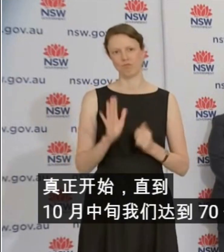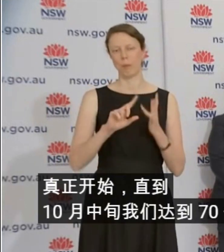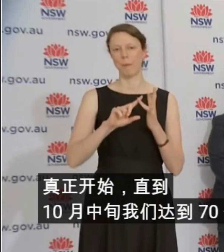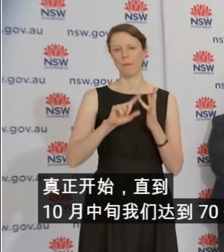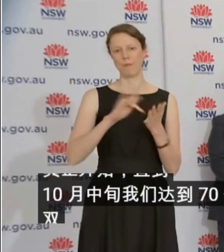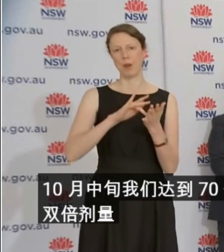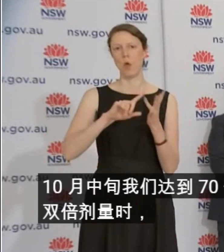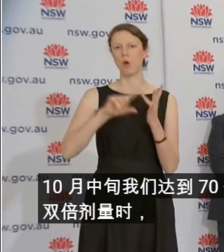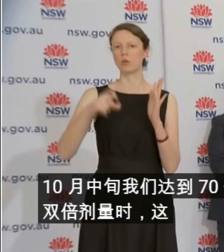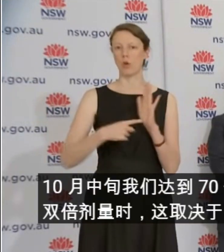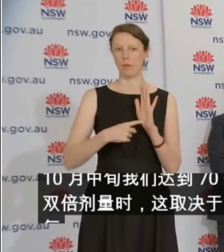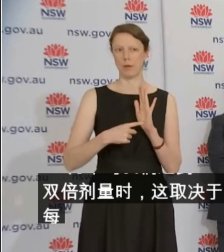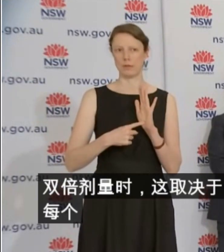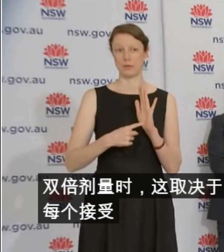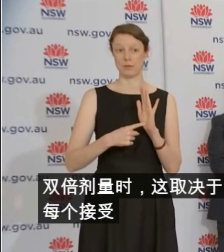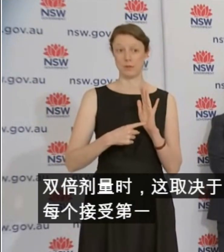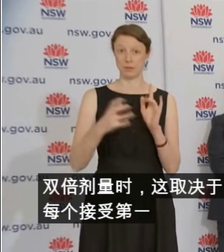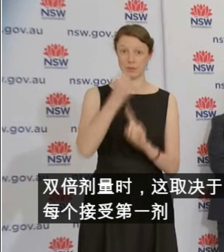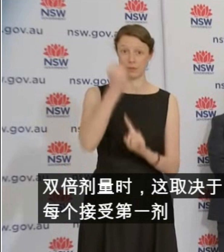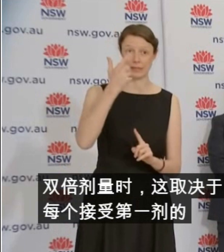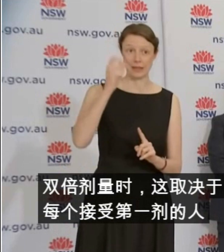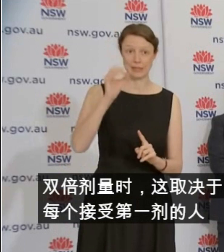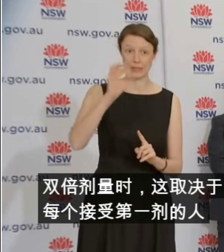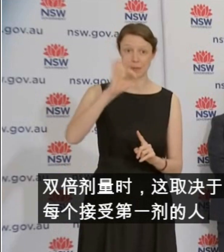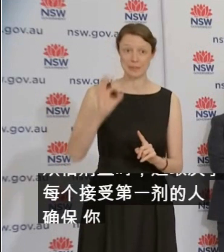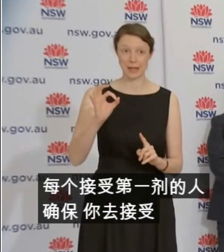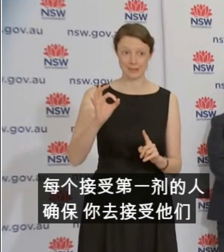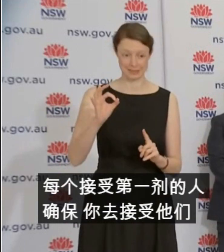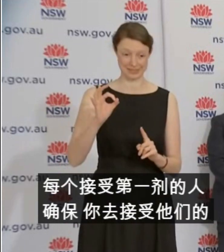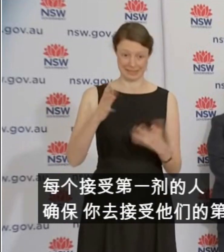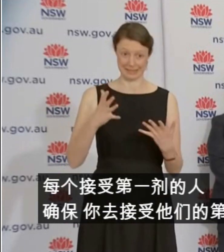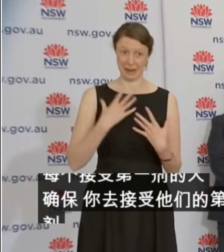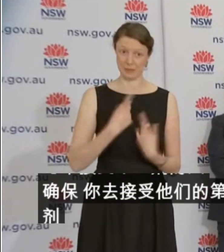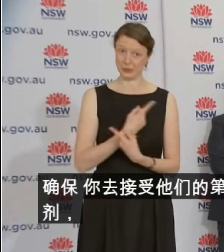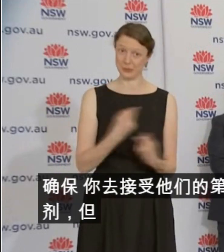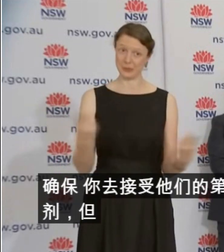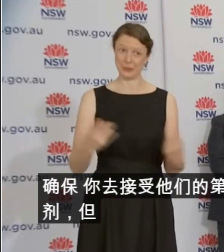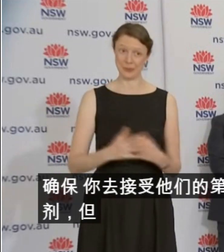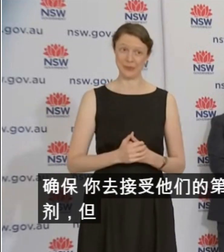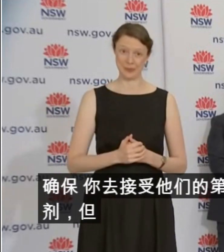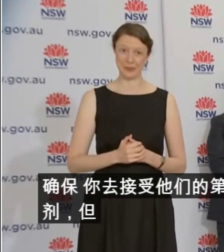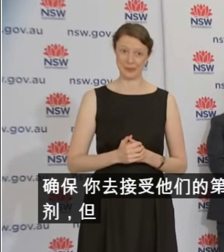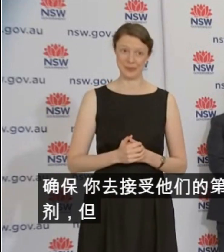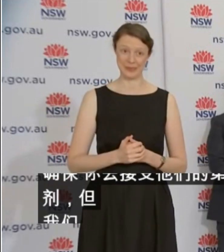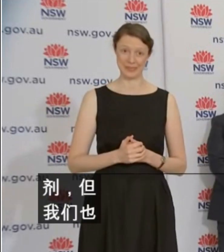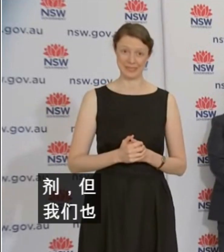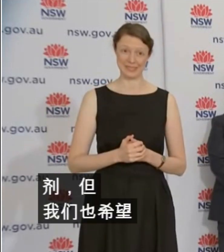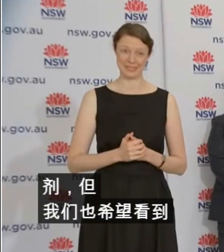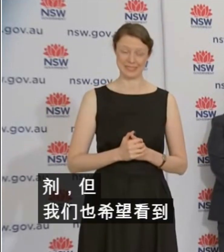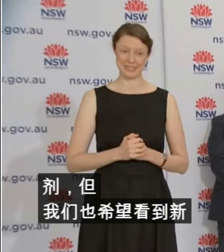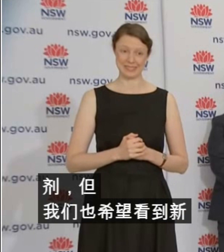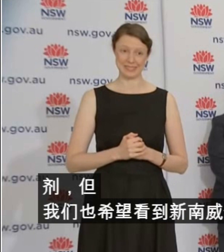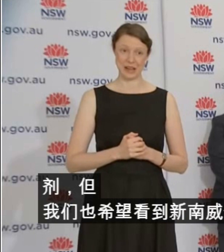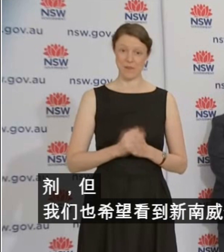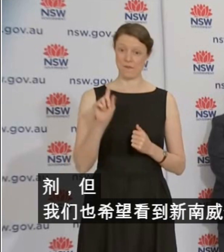hit that 70% double dose. And that depends on everybody who's had their first dose, making sure they go and get their second dose. But also we want to see